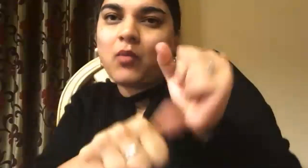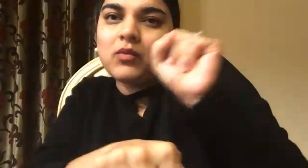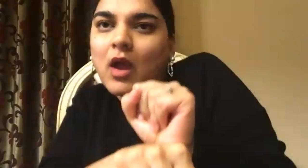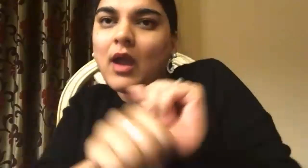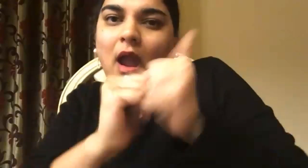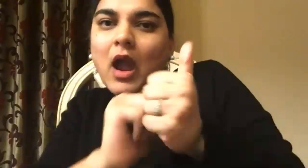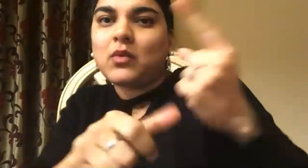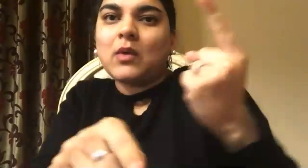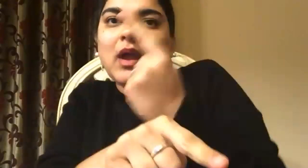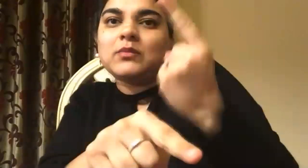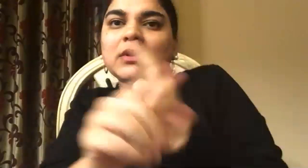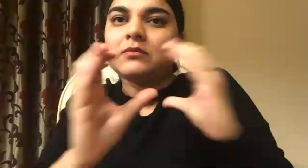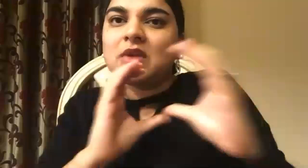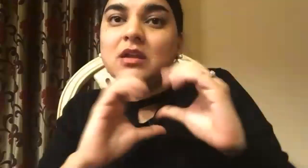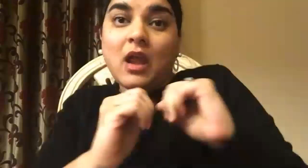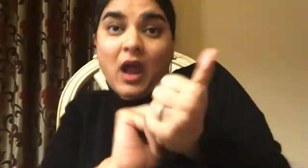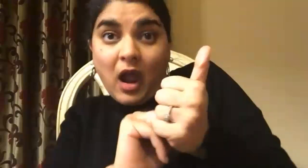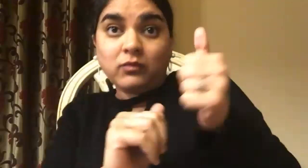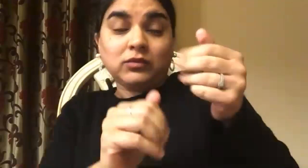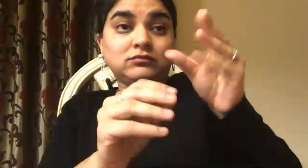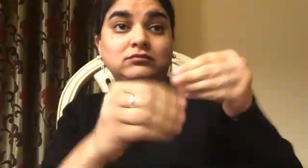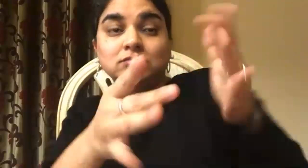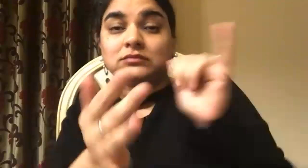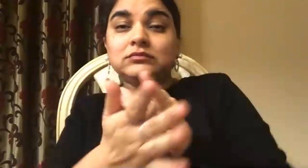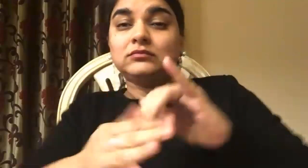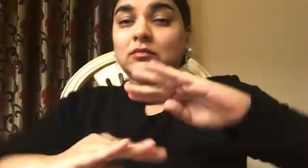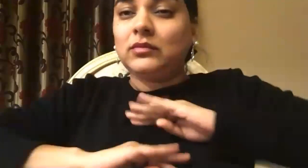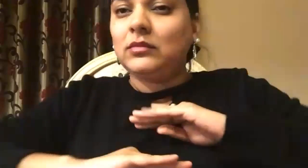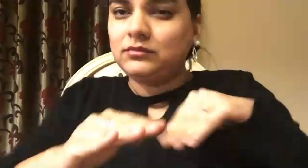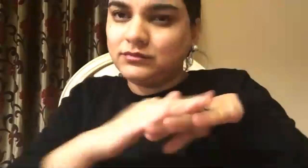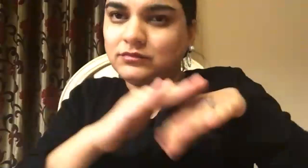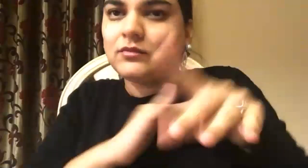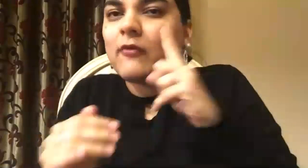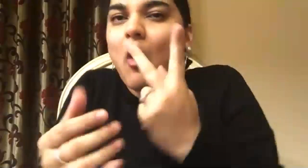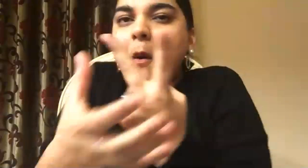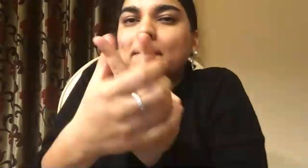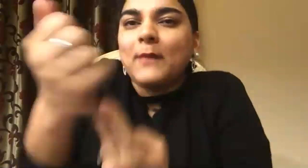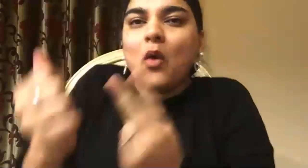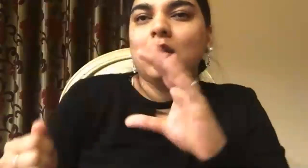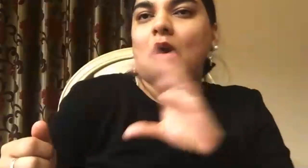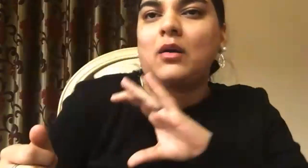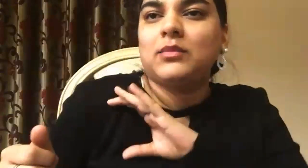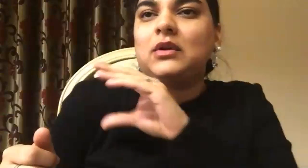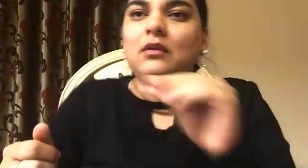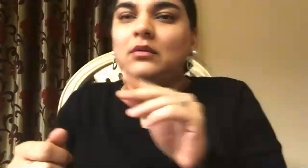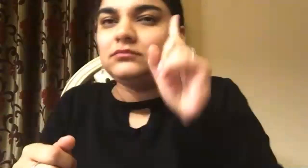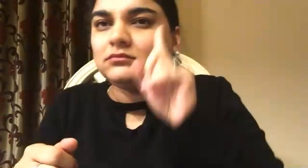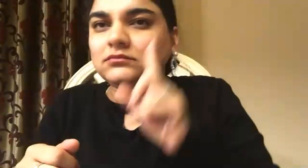to show how to properly communicate and figure out what we need. How do we communicate that? And to both